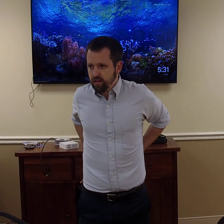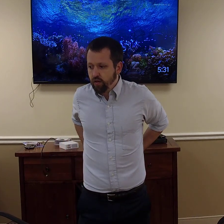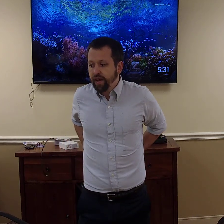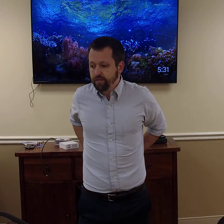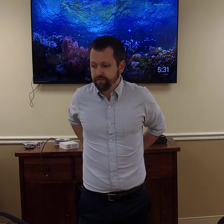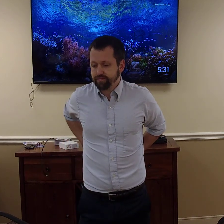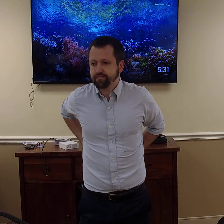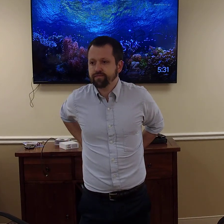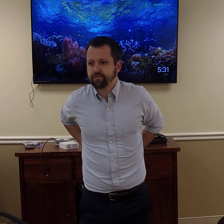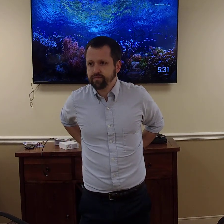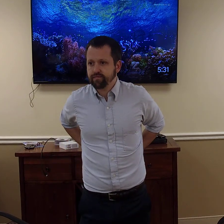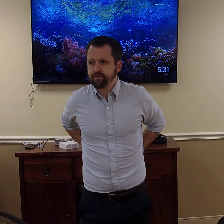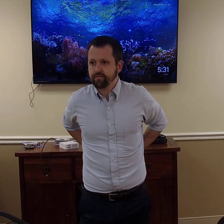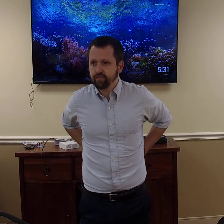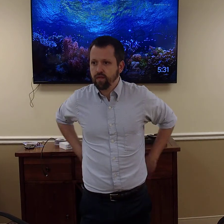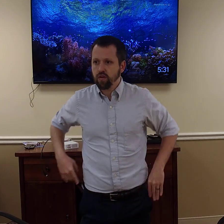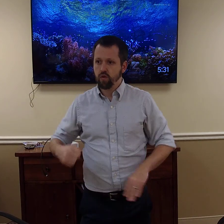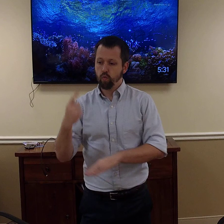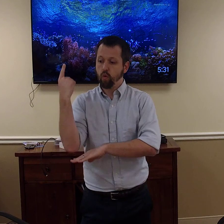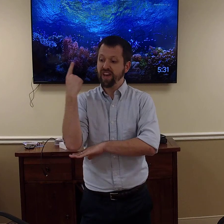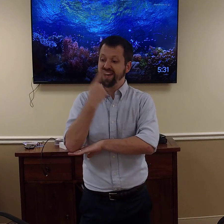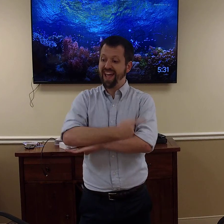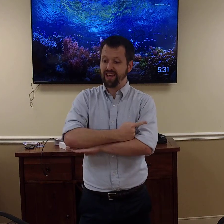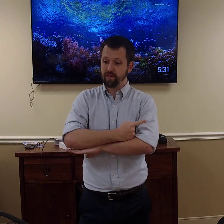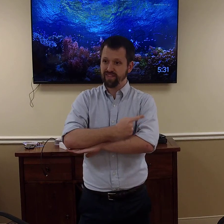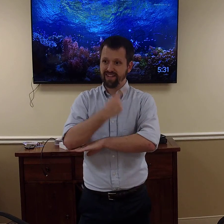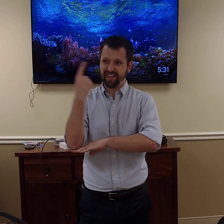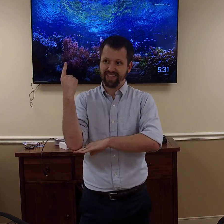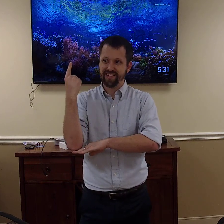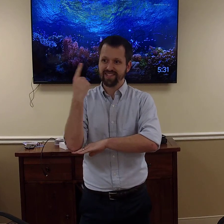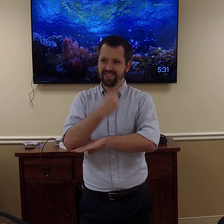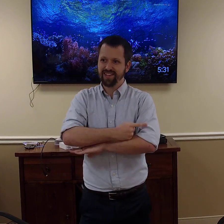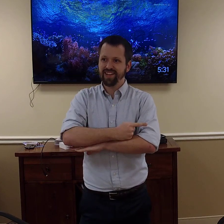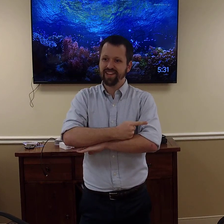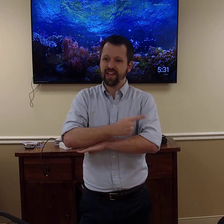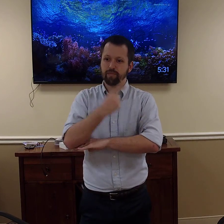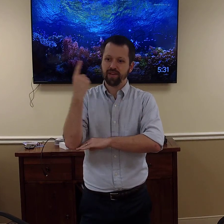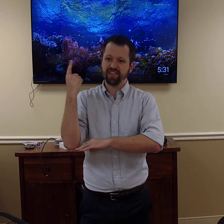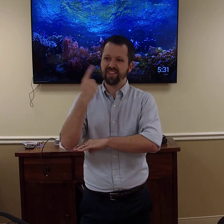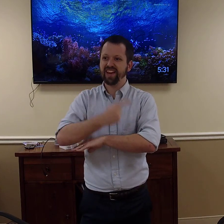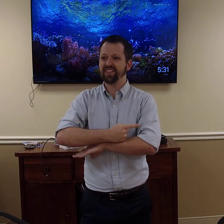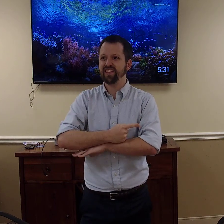Okay. So 1 day? 1 day comes down like this. Oh, this. Yep. And okay. see, that is